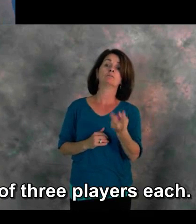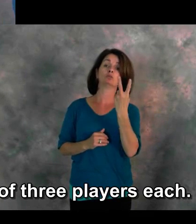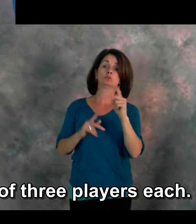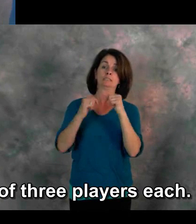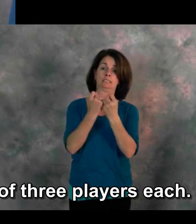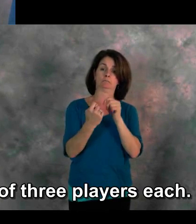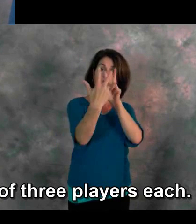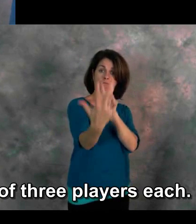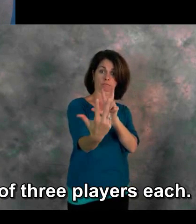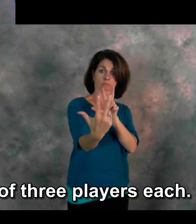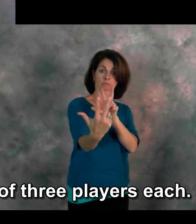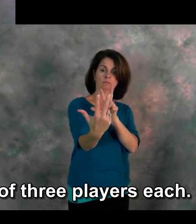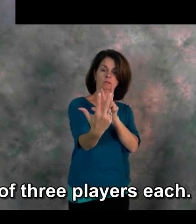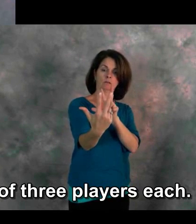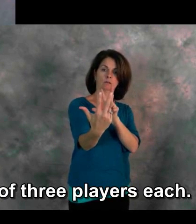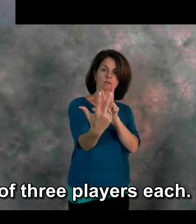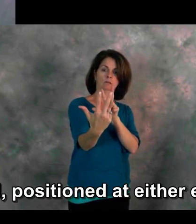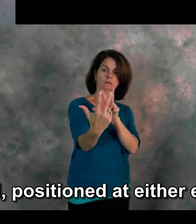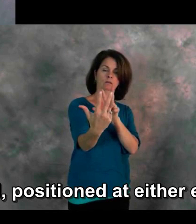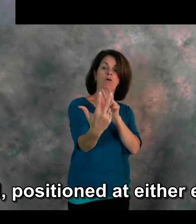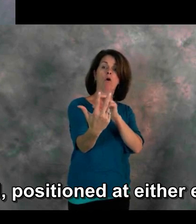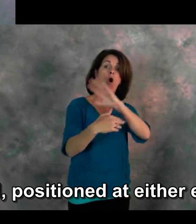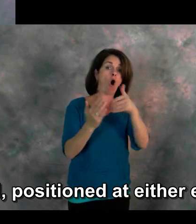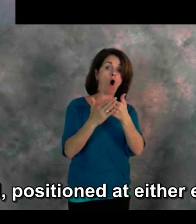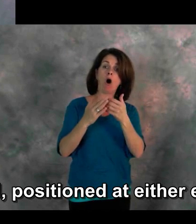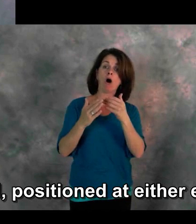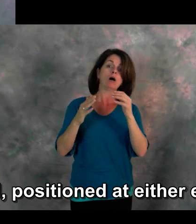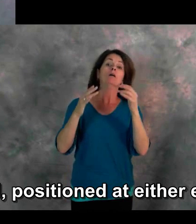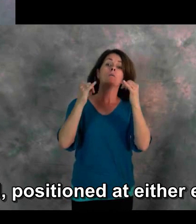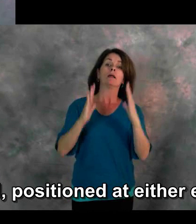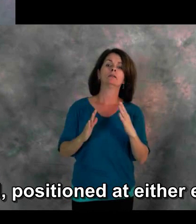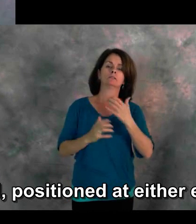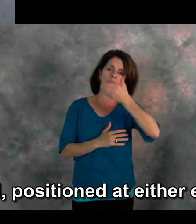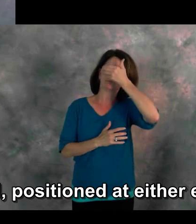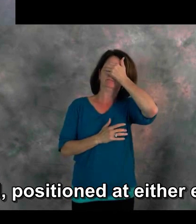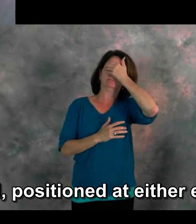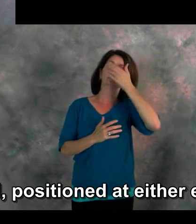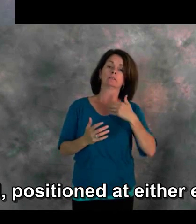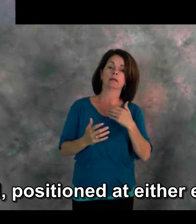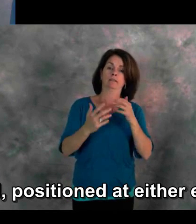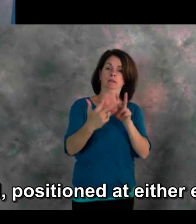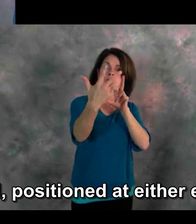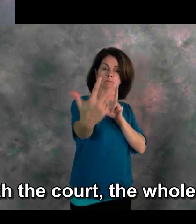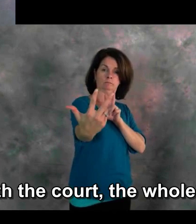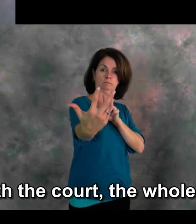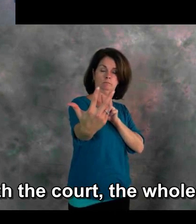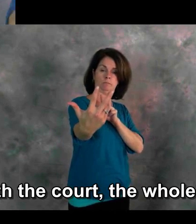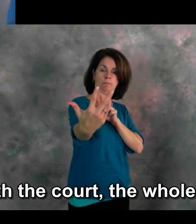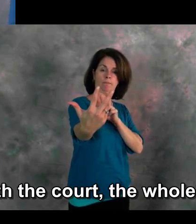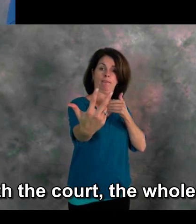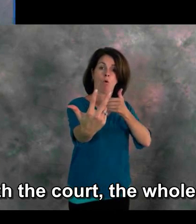And you have two teams of three players each, all of whom are blindfolded, positioned at either end of the